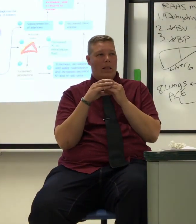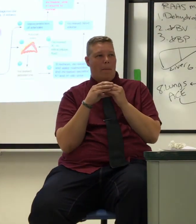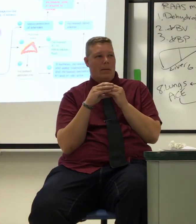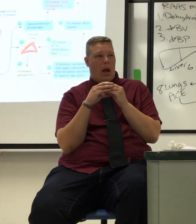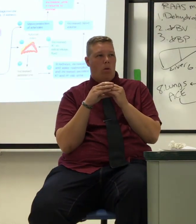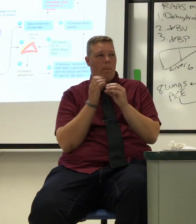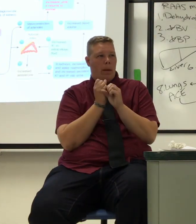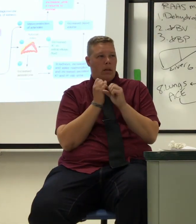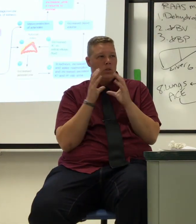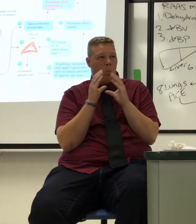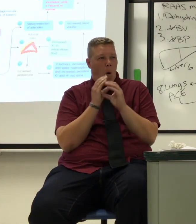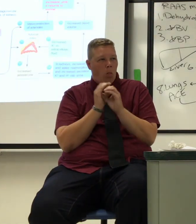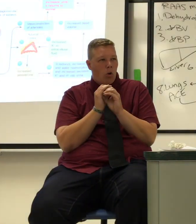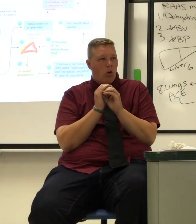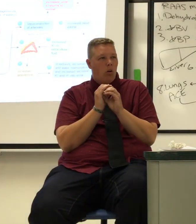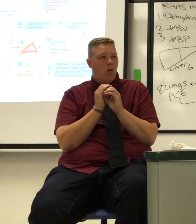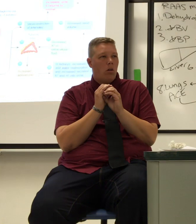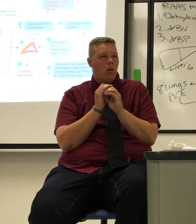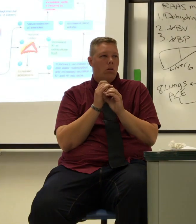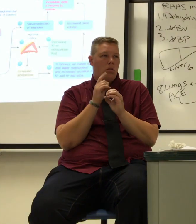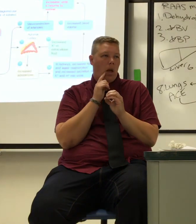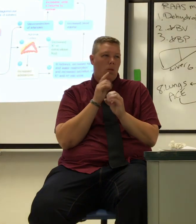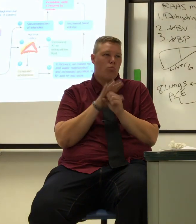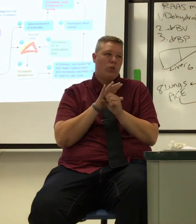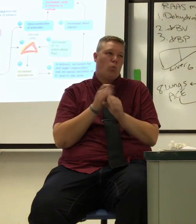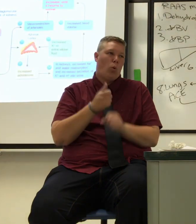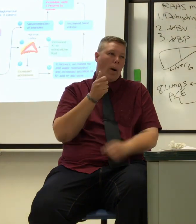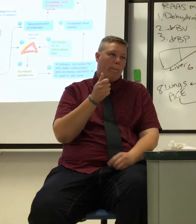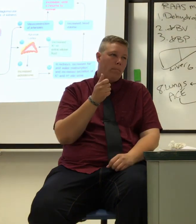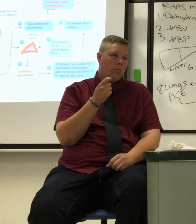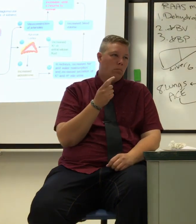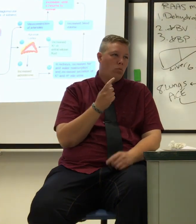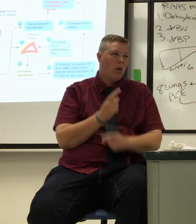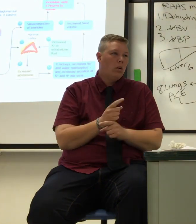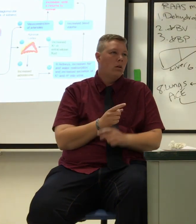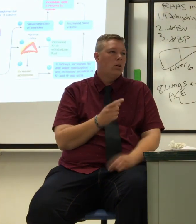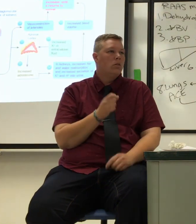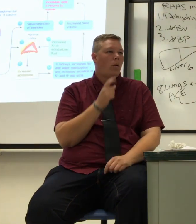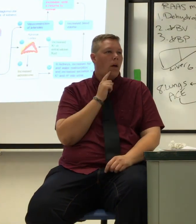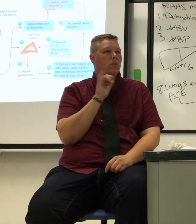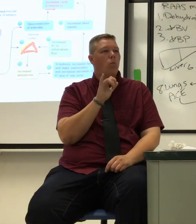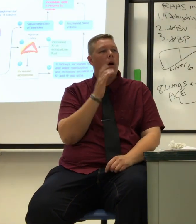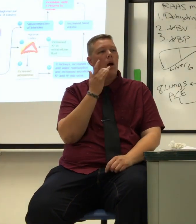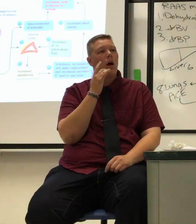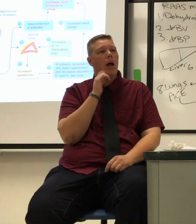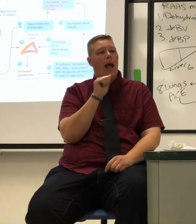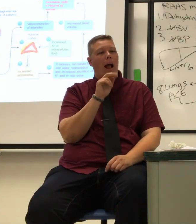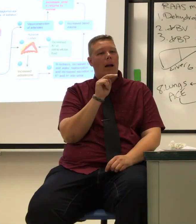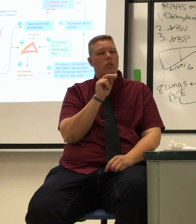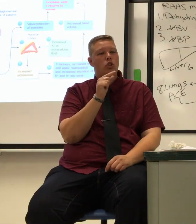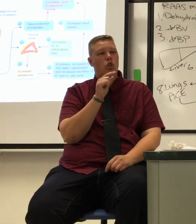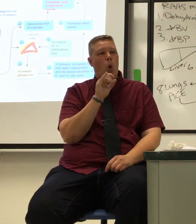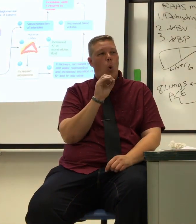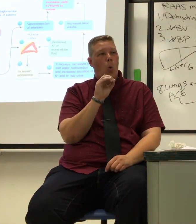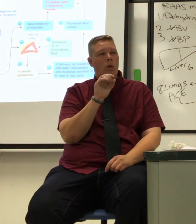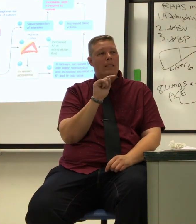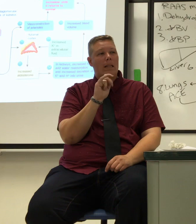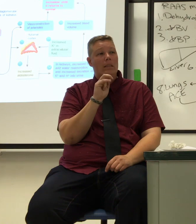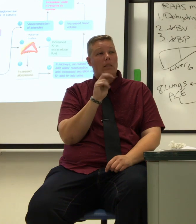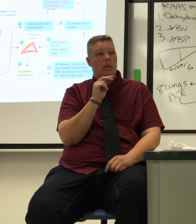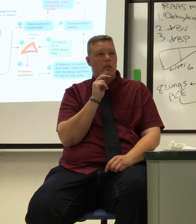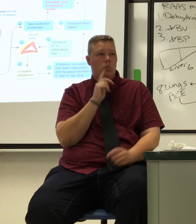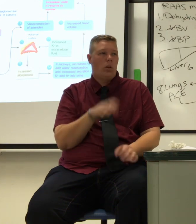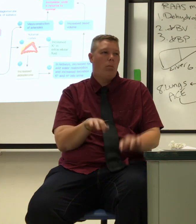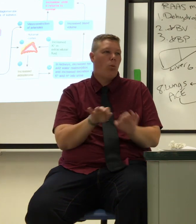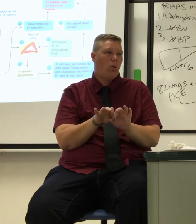off the smaller arteries, you're helping to boost the blood pressure. That's why angiotensin 2 is very important. Think of this as two different